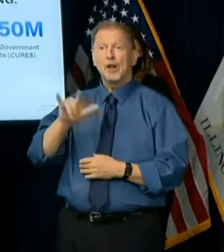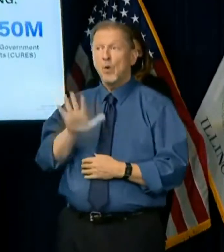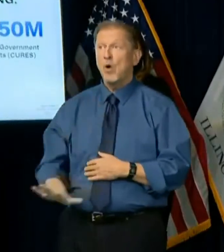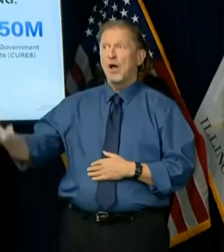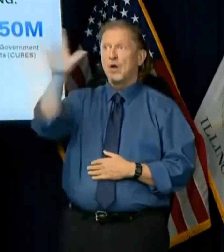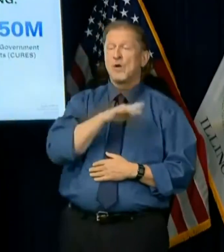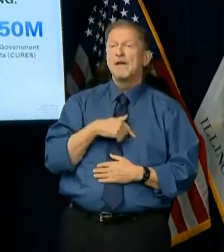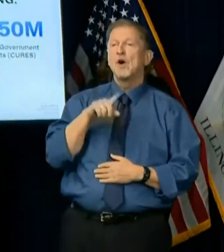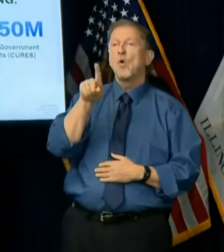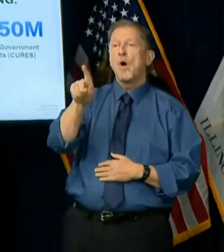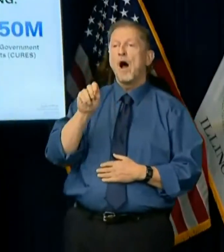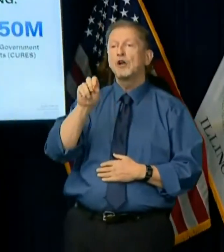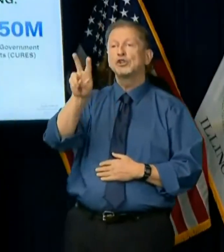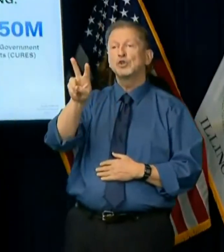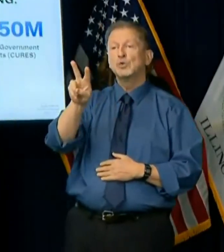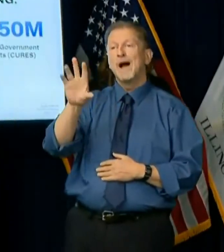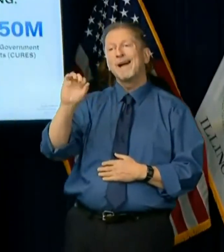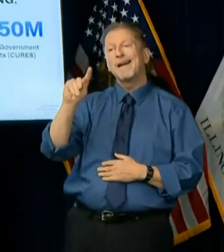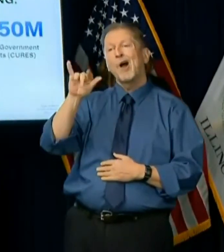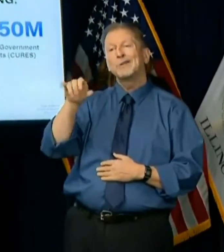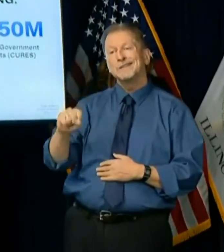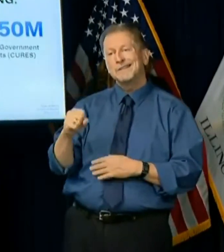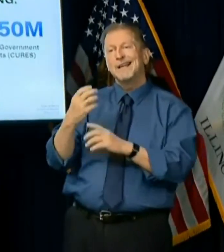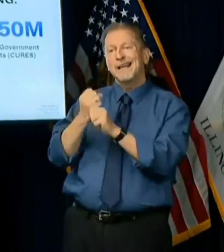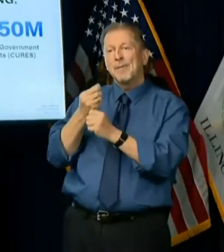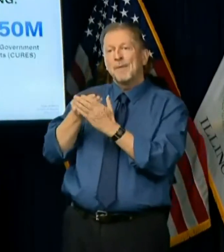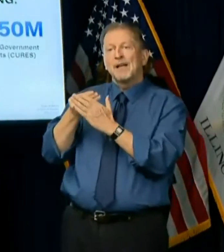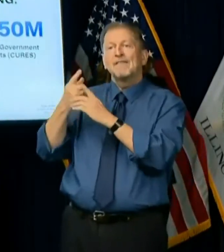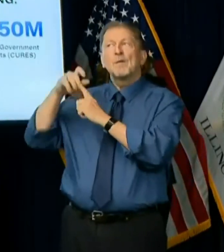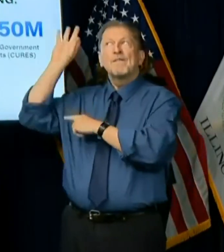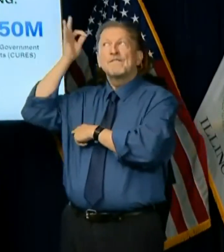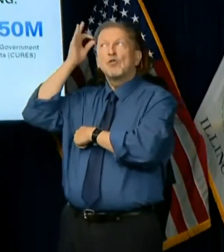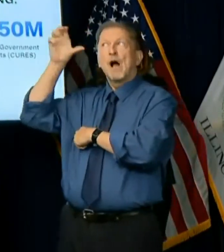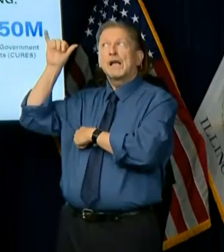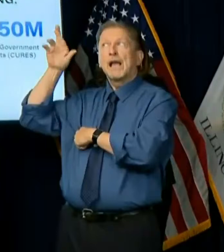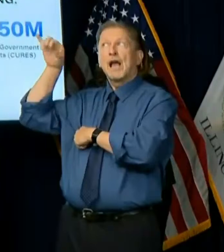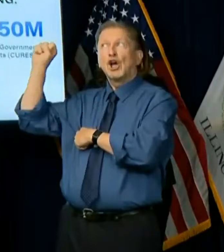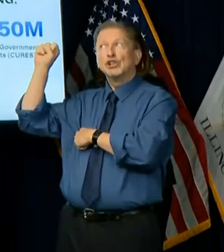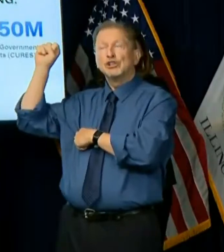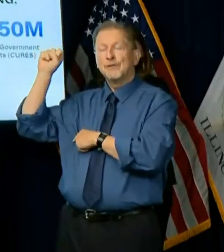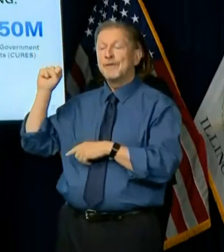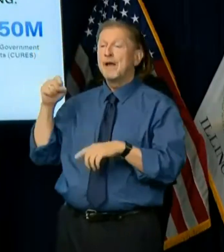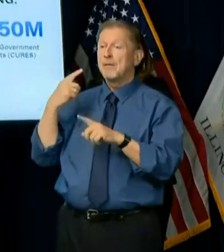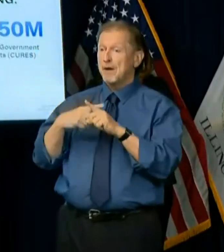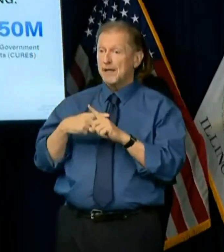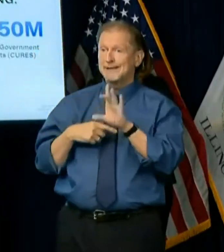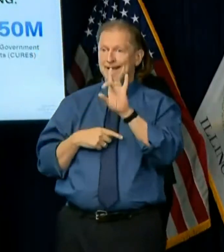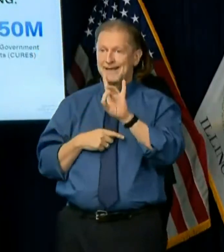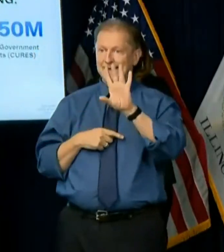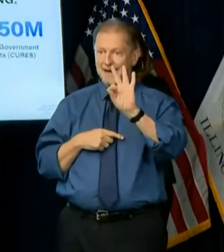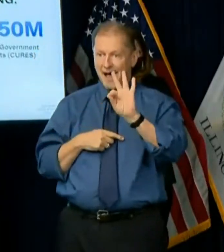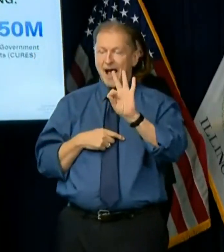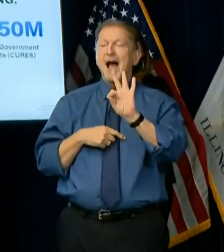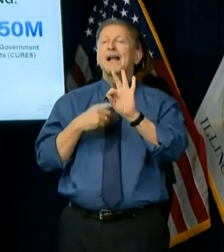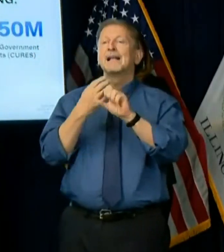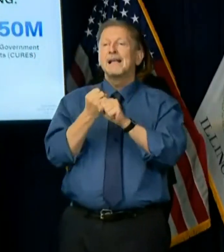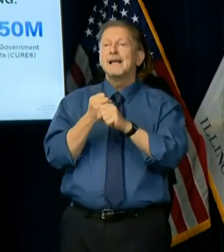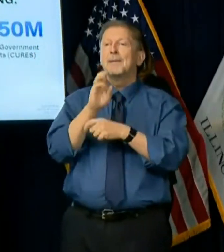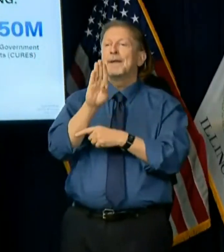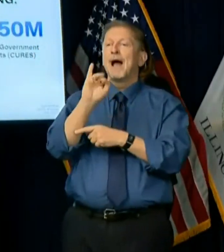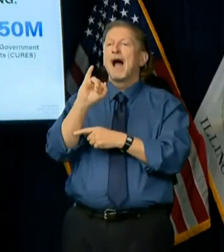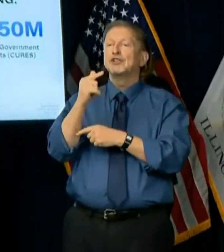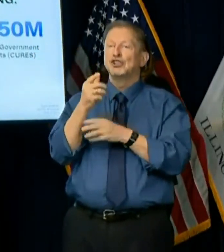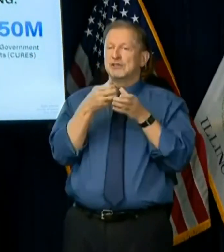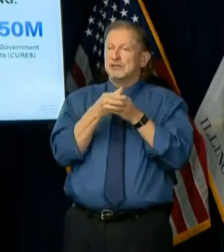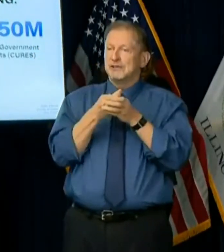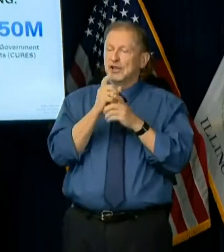received CARES Act funding, with 89 counties receiving business interruption grants and 76 receiving